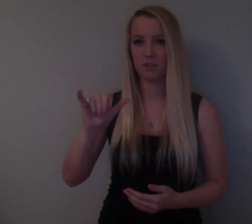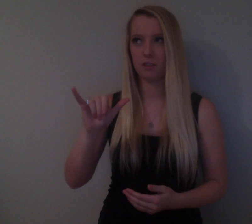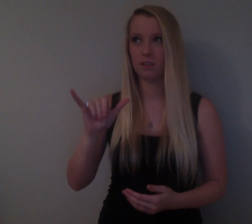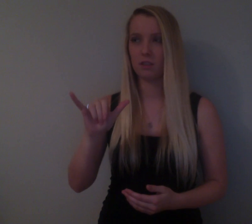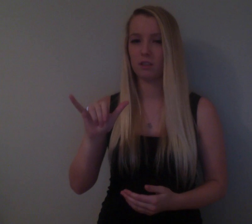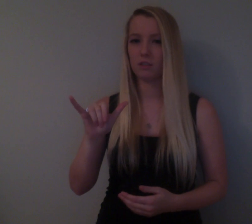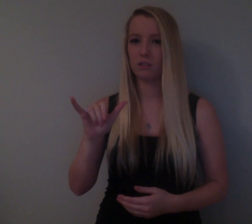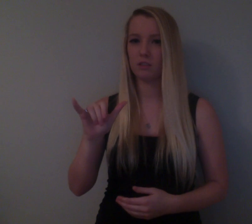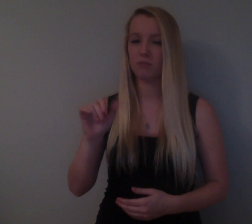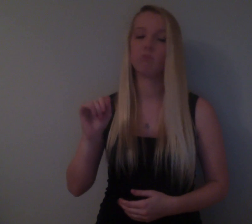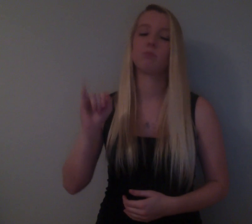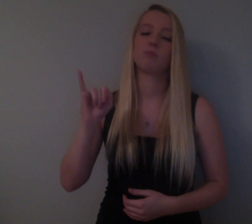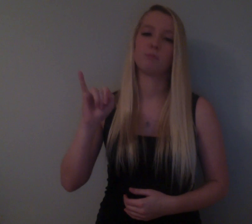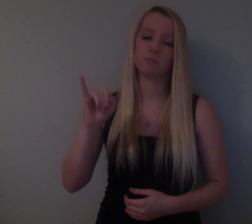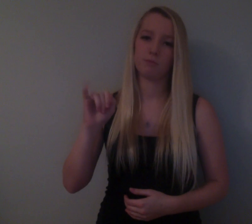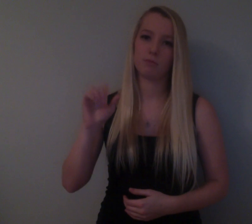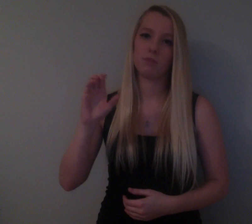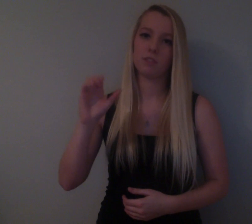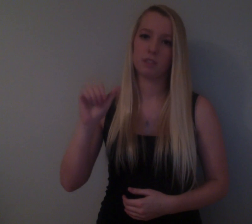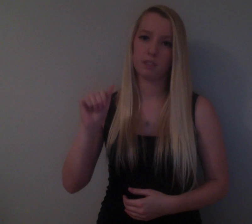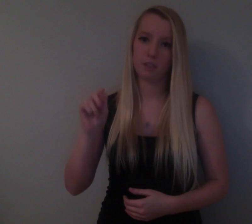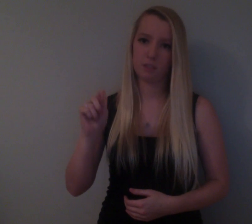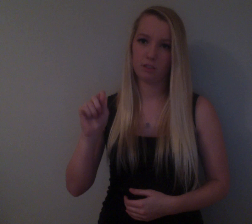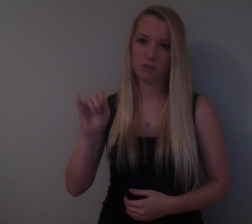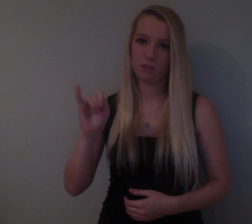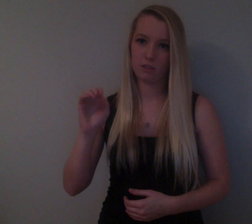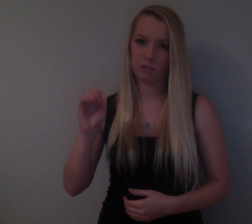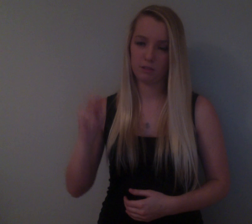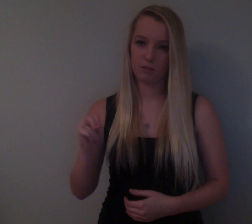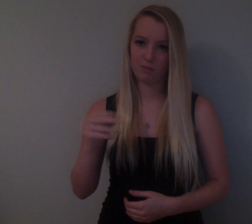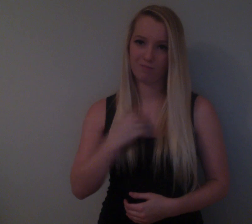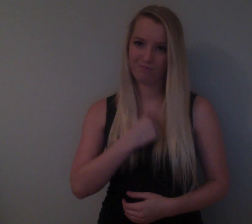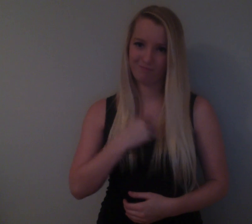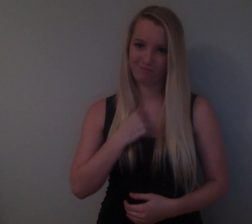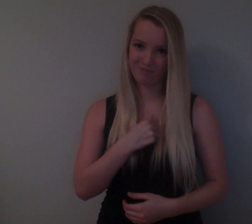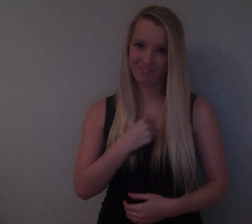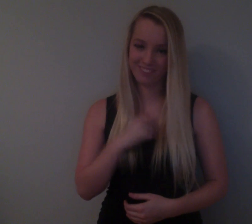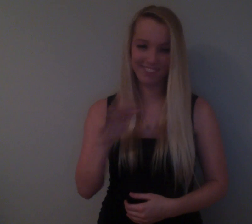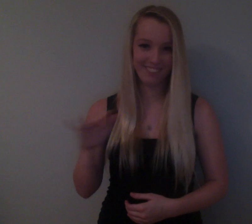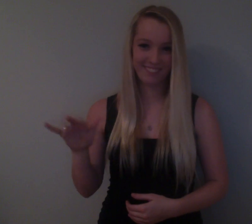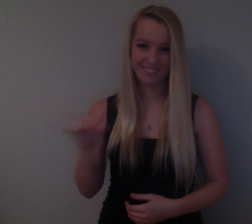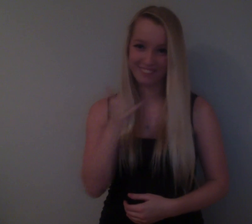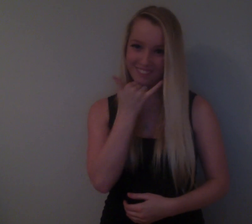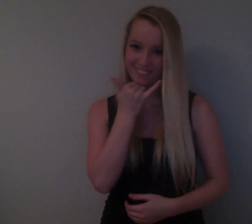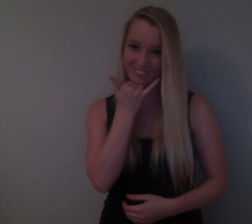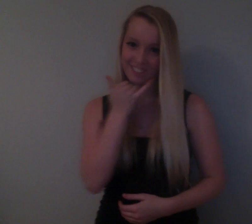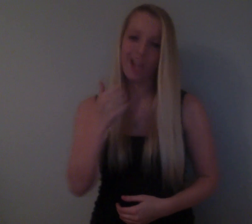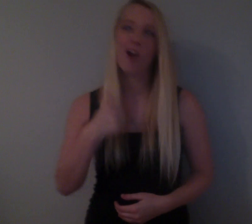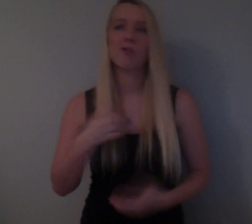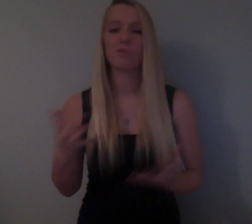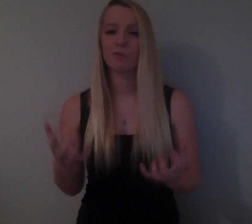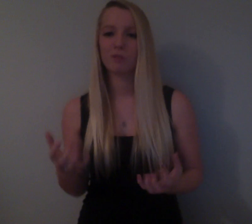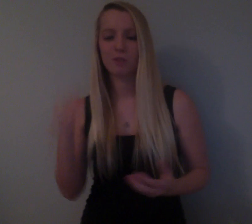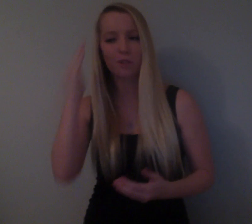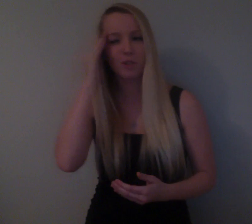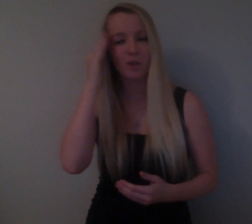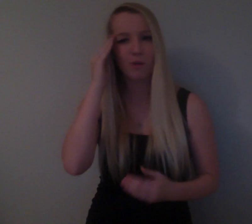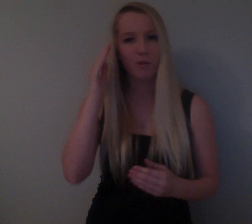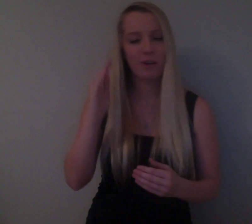start memorizing them. But over time, when you look back at, I want you to remember how you feel while you're watching this video right now, and then I want